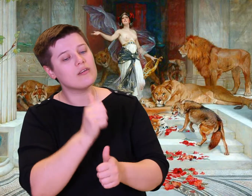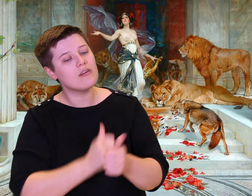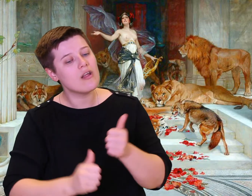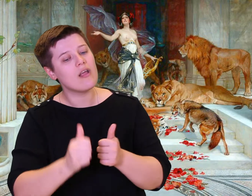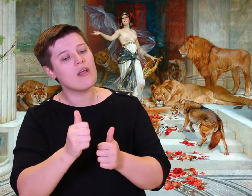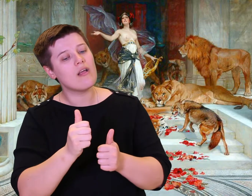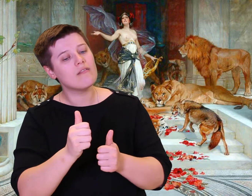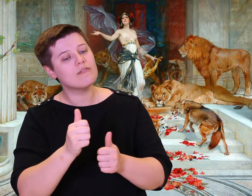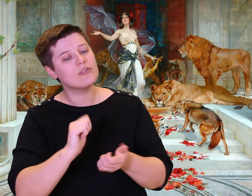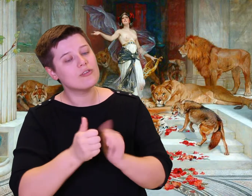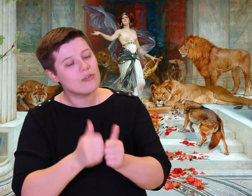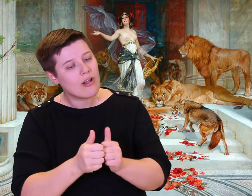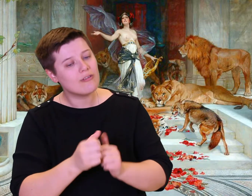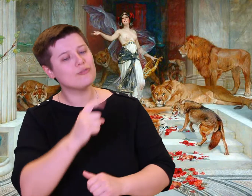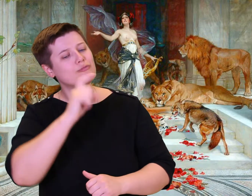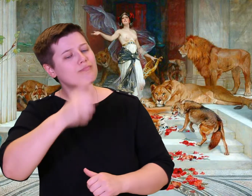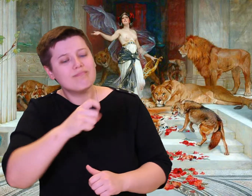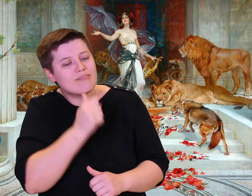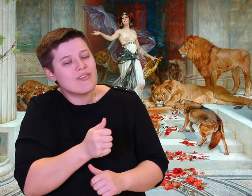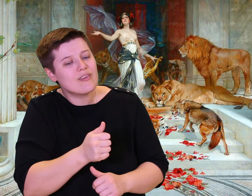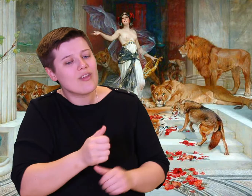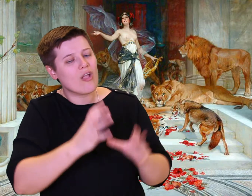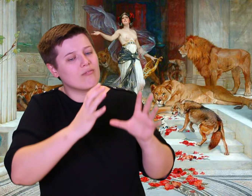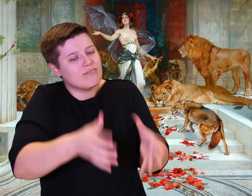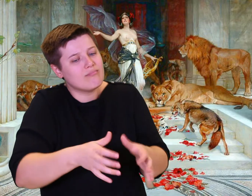But when the sun set and the darkness came, they went to bed